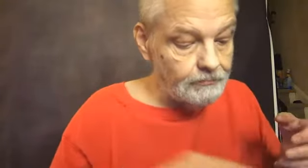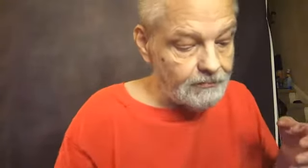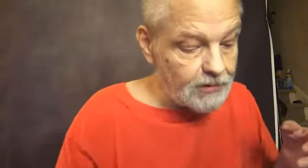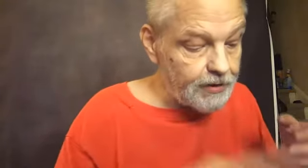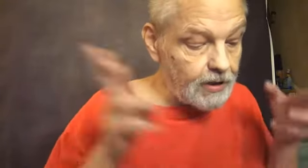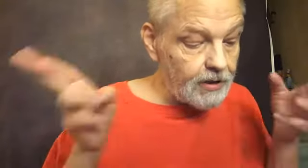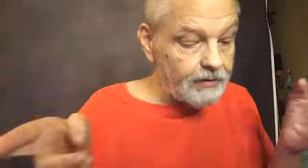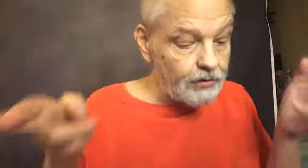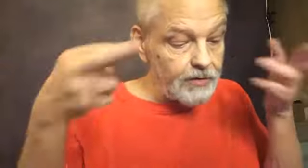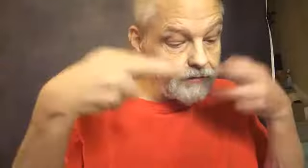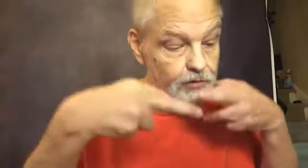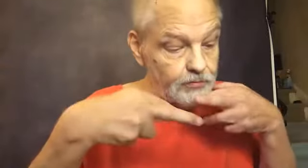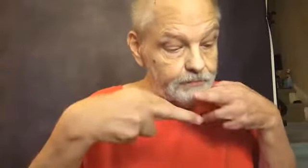All right, I told you about room.